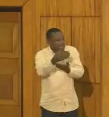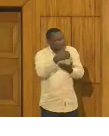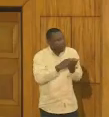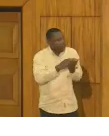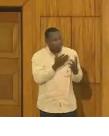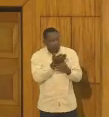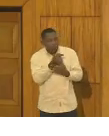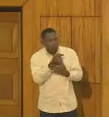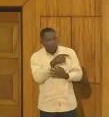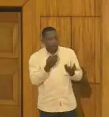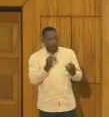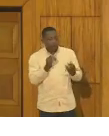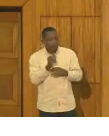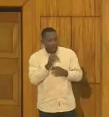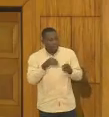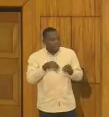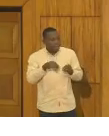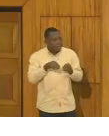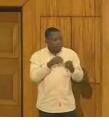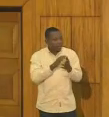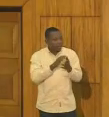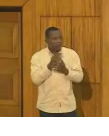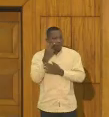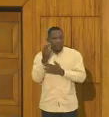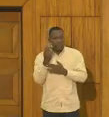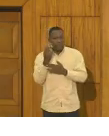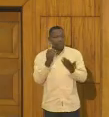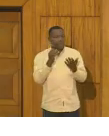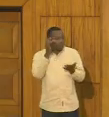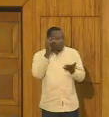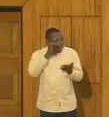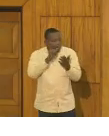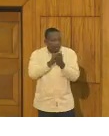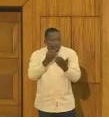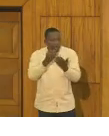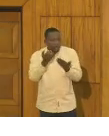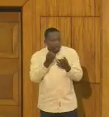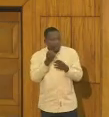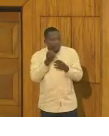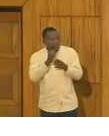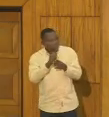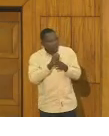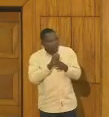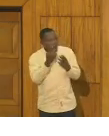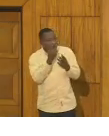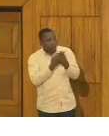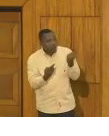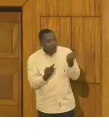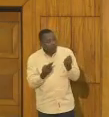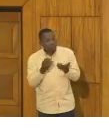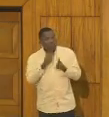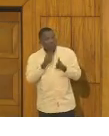criteria, which includes for the population, we looked at studies that examine both general population and also